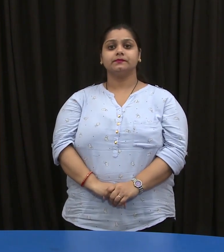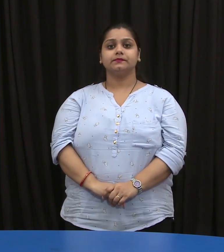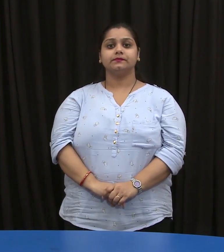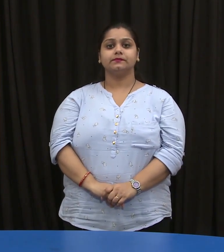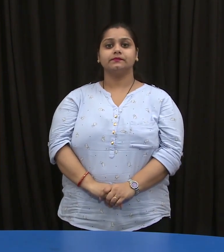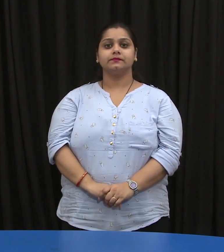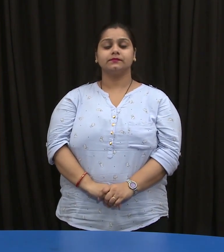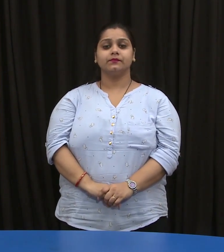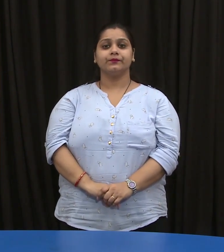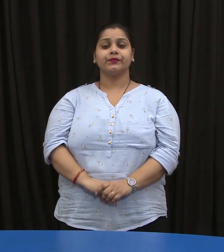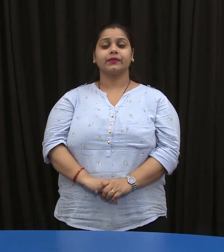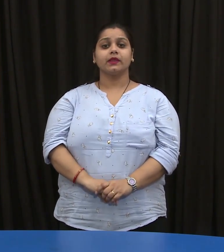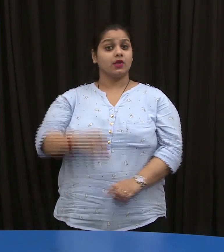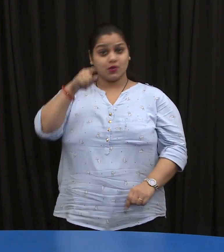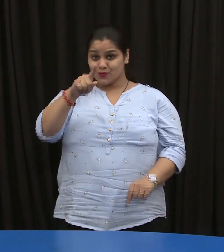When you start a computer system,